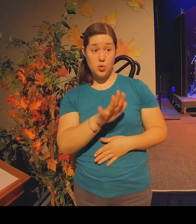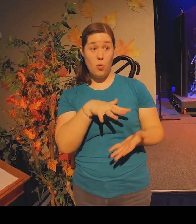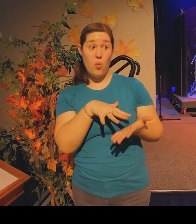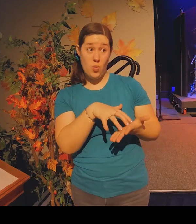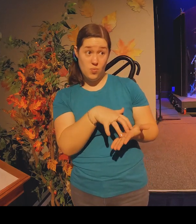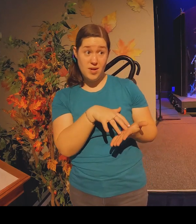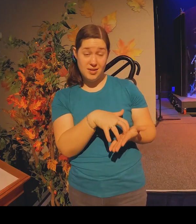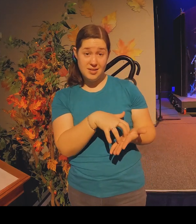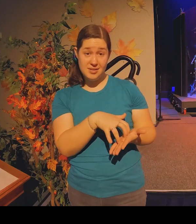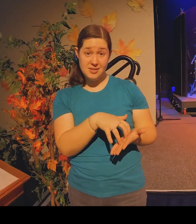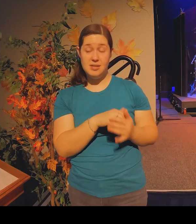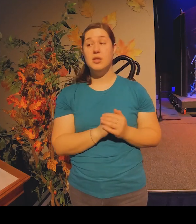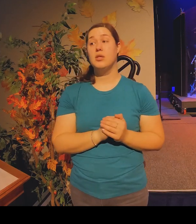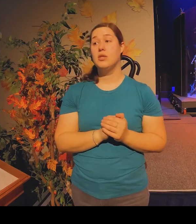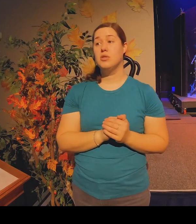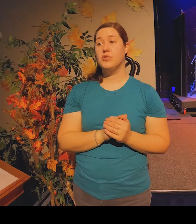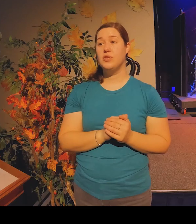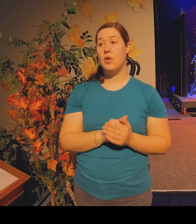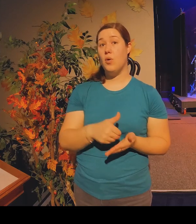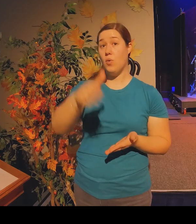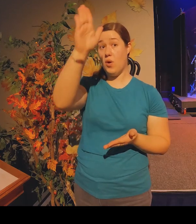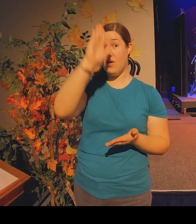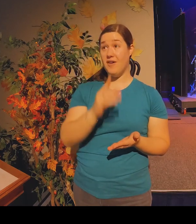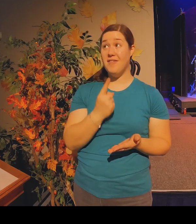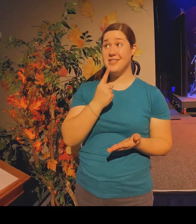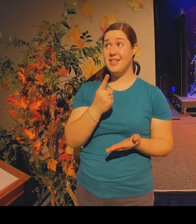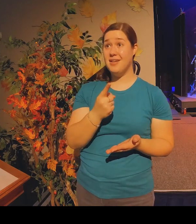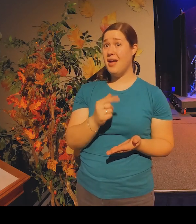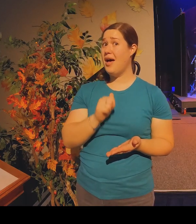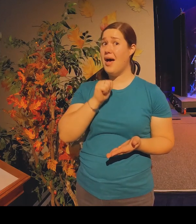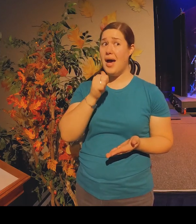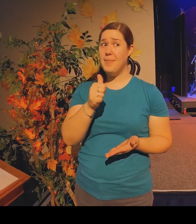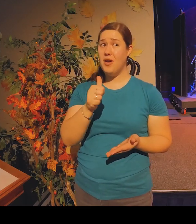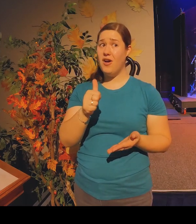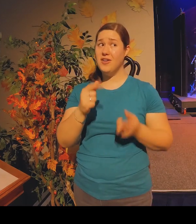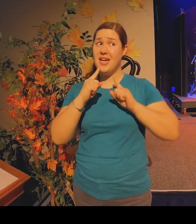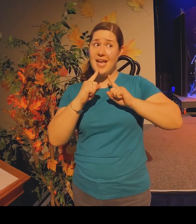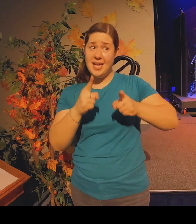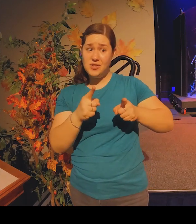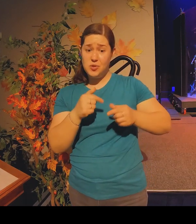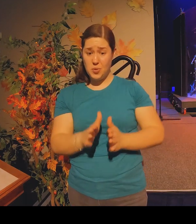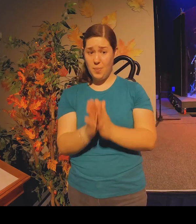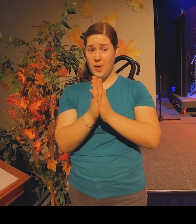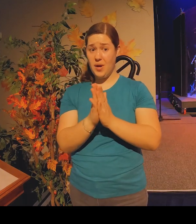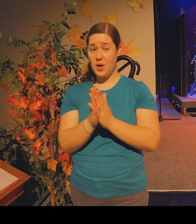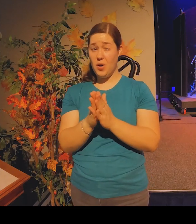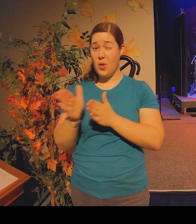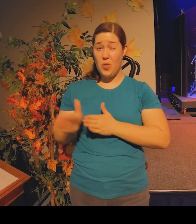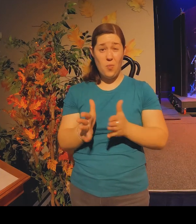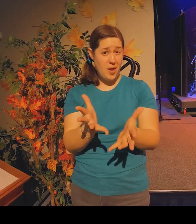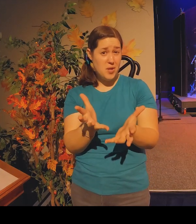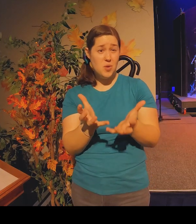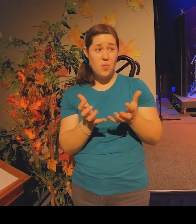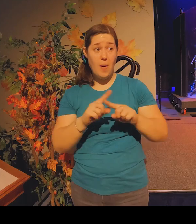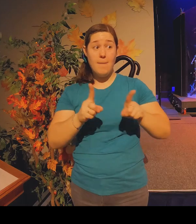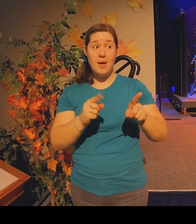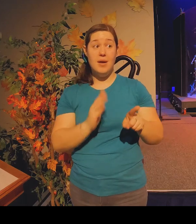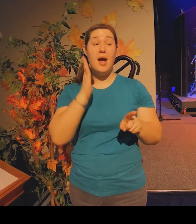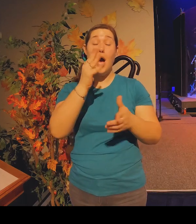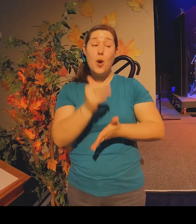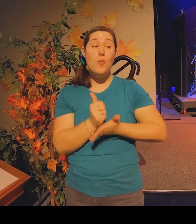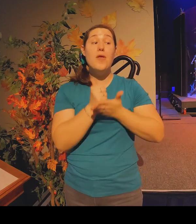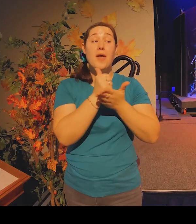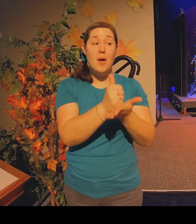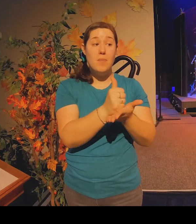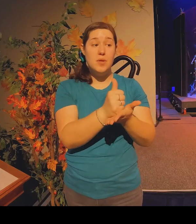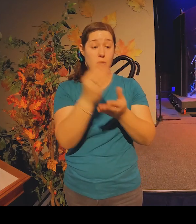the way you want it, but I'll tell you what I will do. I'm going to give you the grace to cope with it. I'm going to give you the grace to strengthen you through it. I'm going to give you grace to do that.